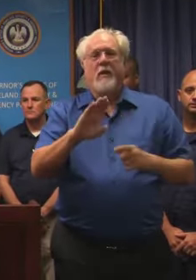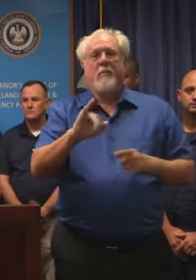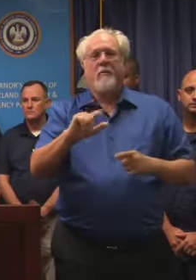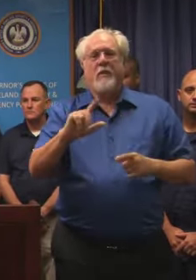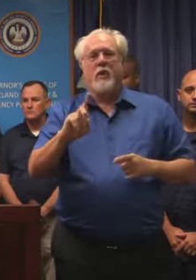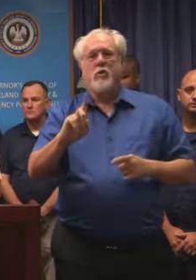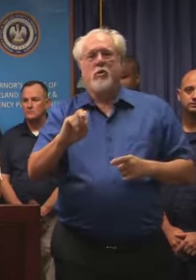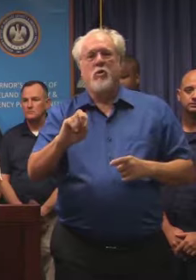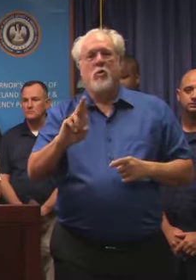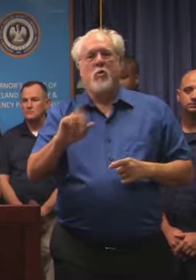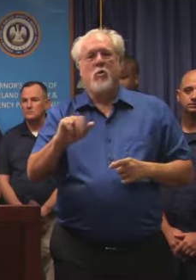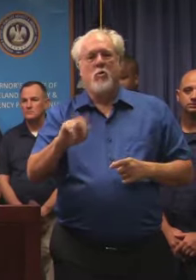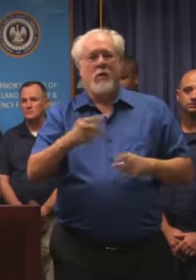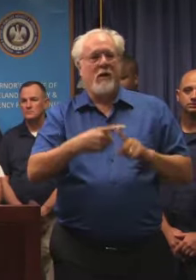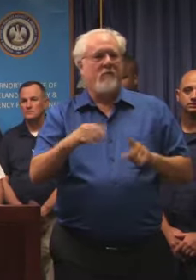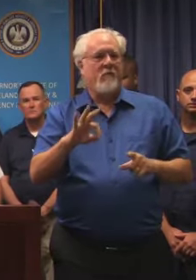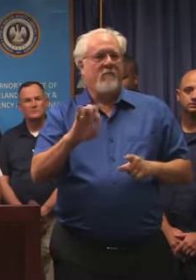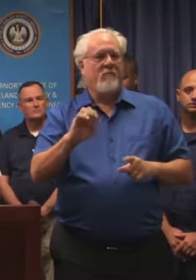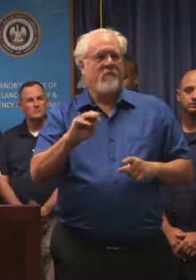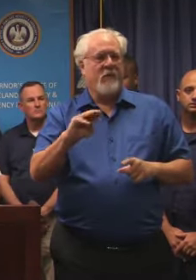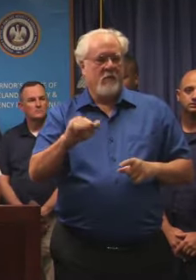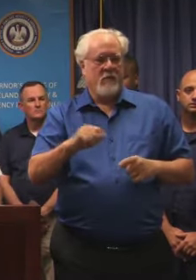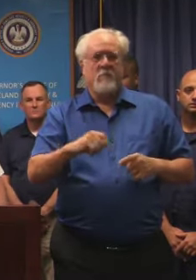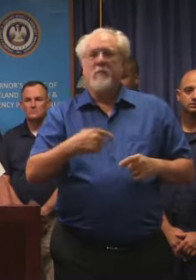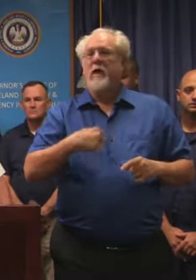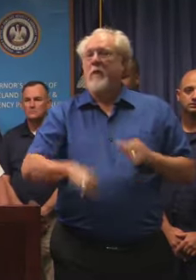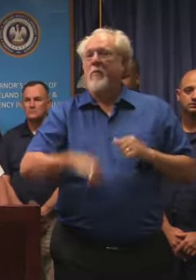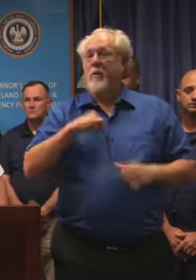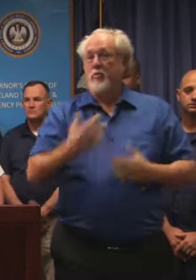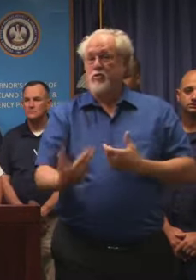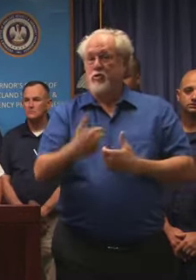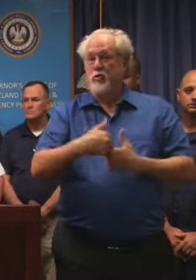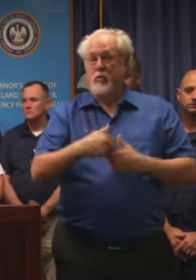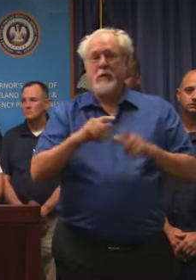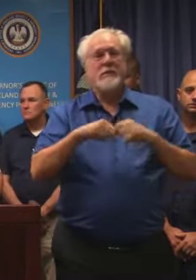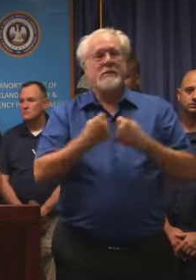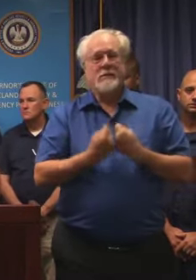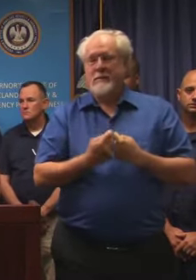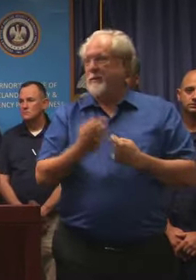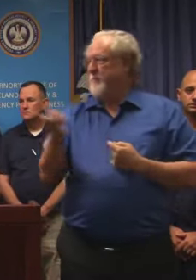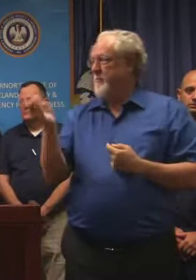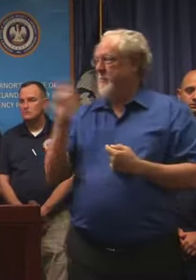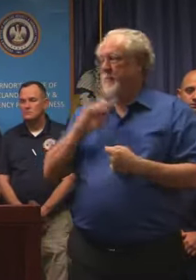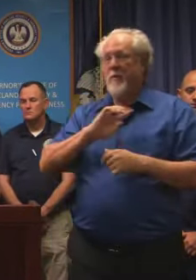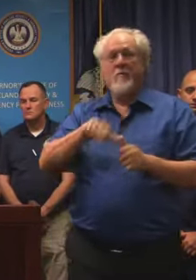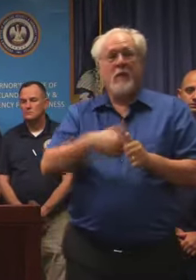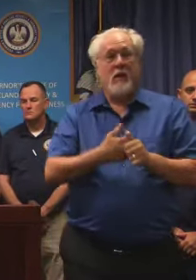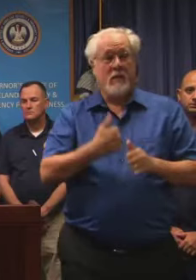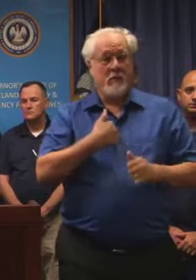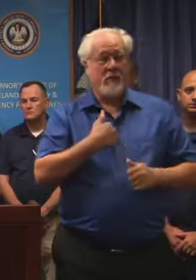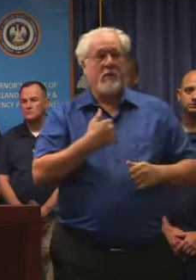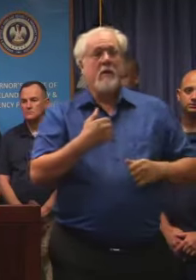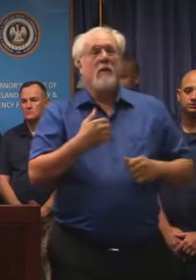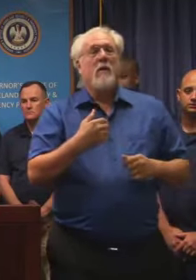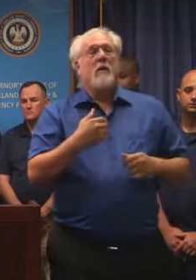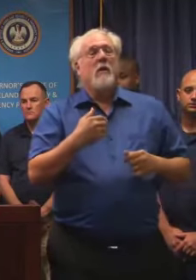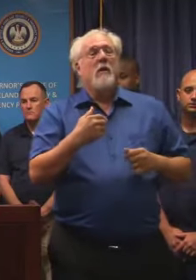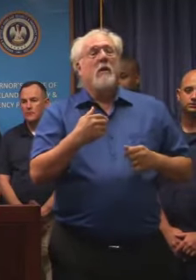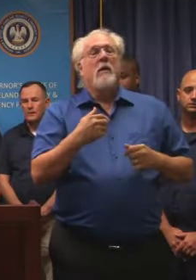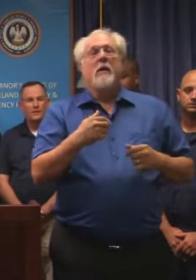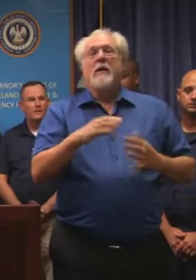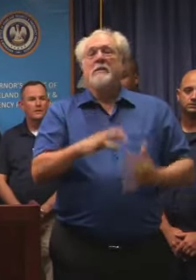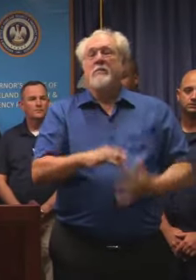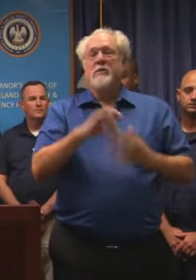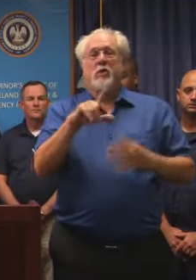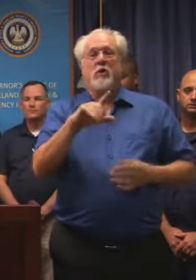Duran of FEMA, and I'm proud to be joined today by the team standing behind me, and